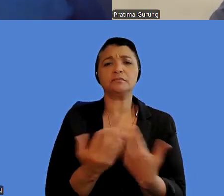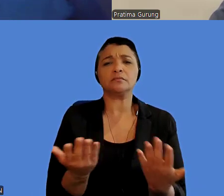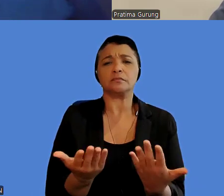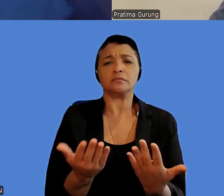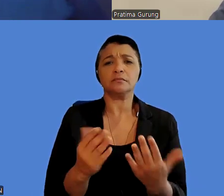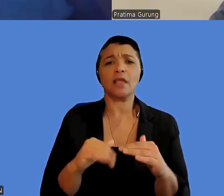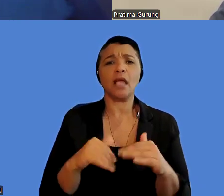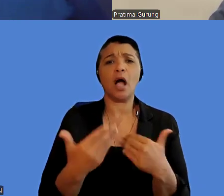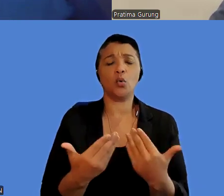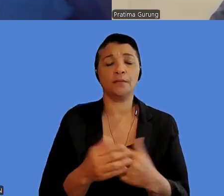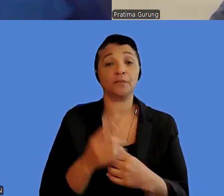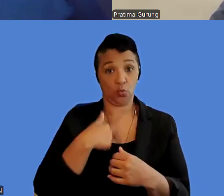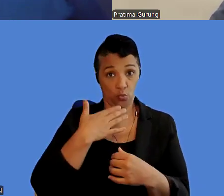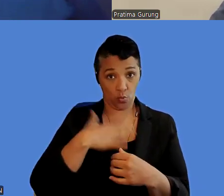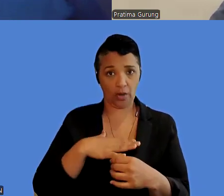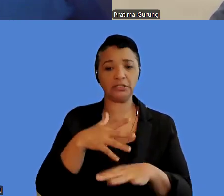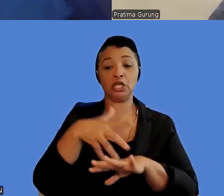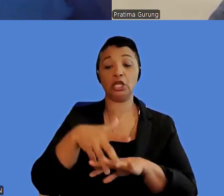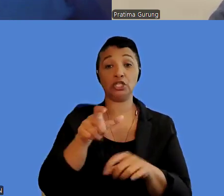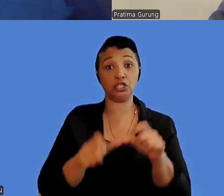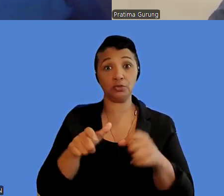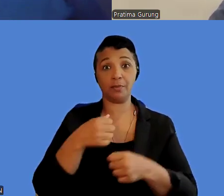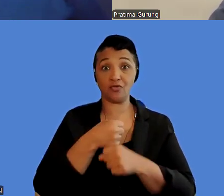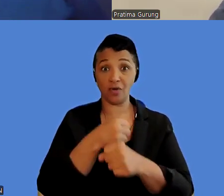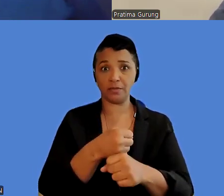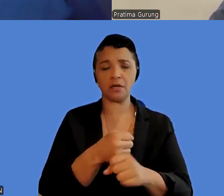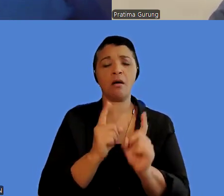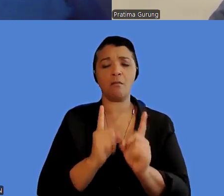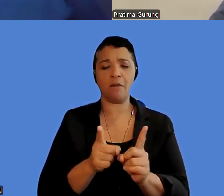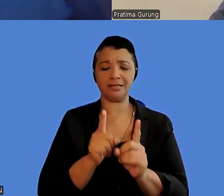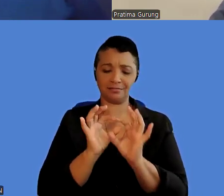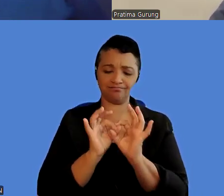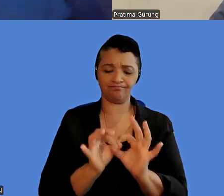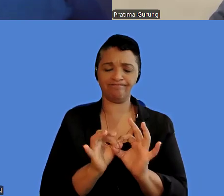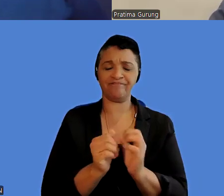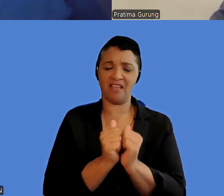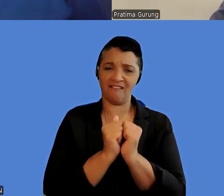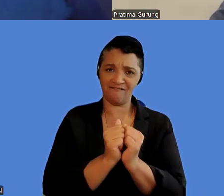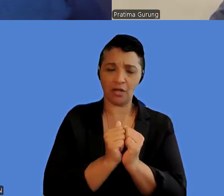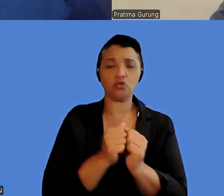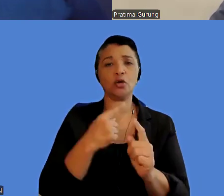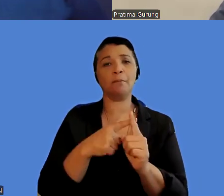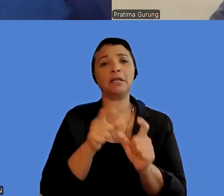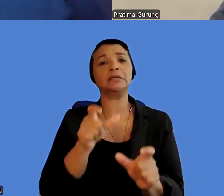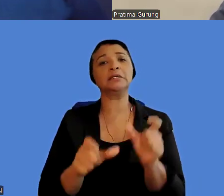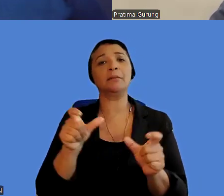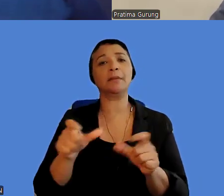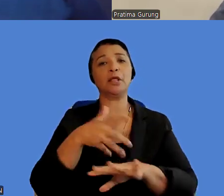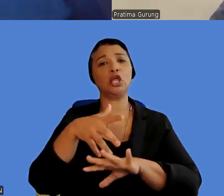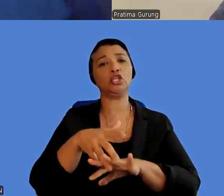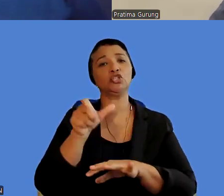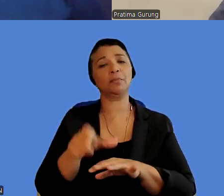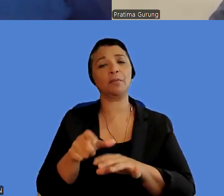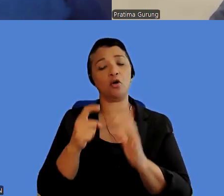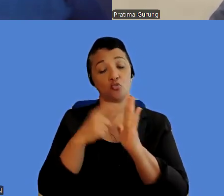the representation of indigenous peoples to be the core values and principle of indigenous peoples' values, principles,